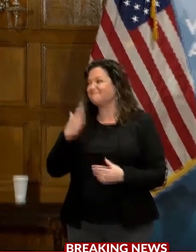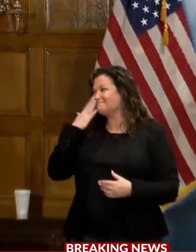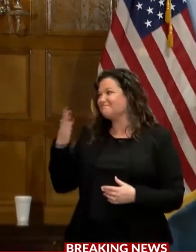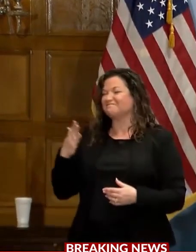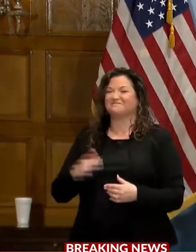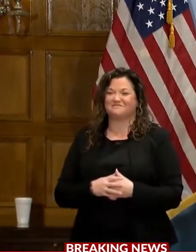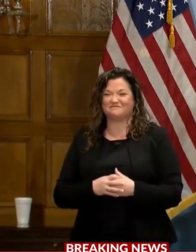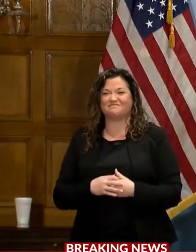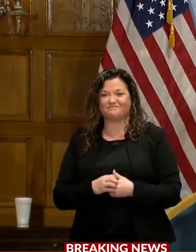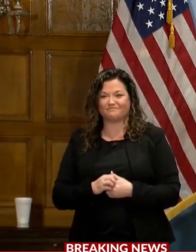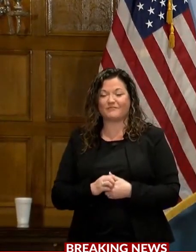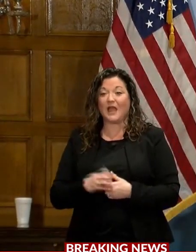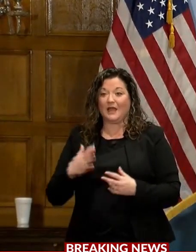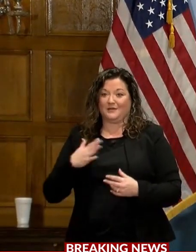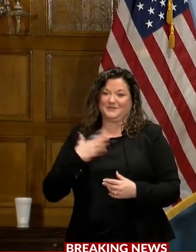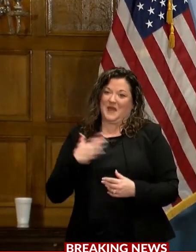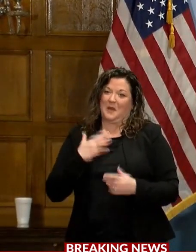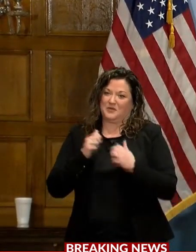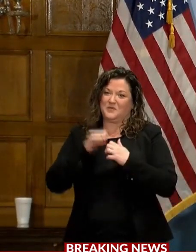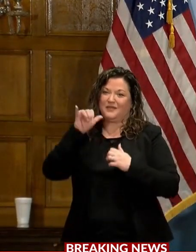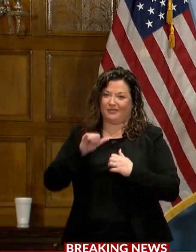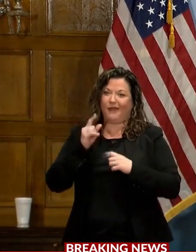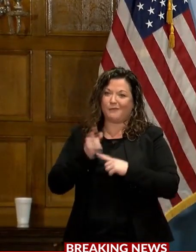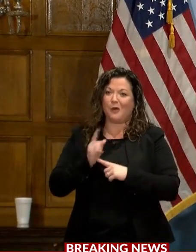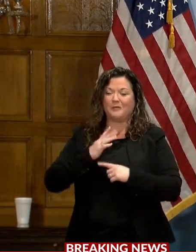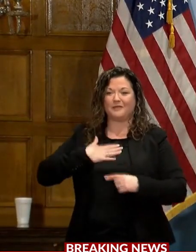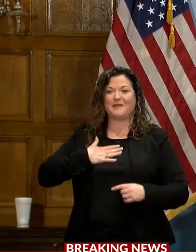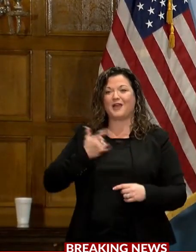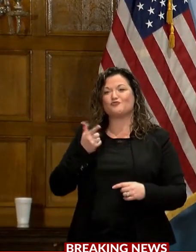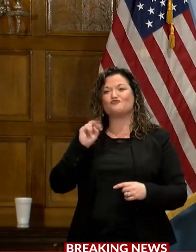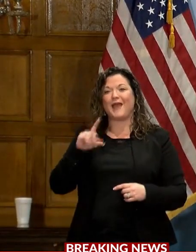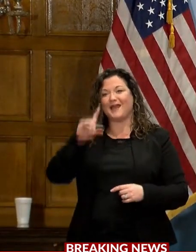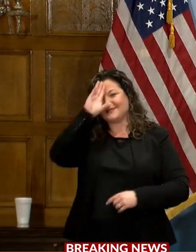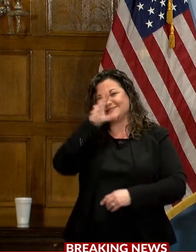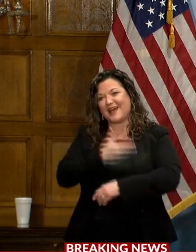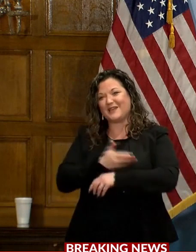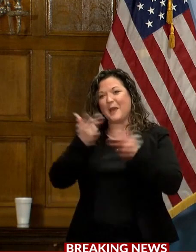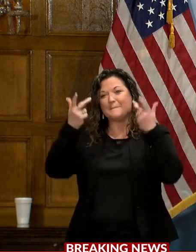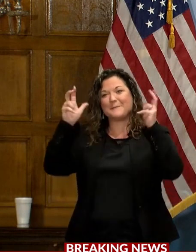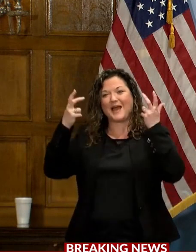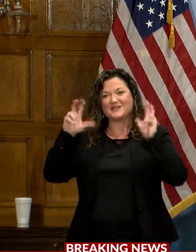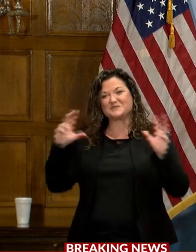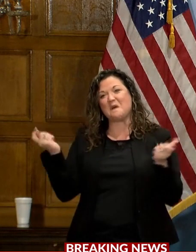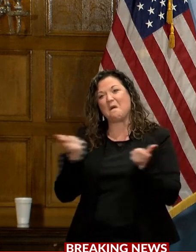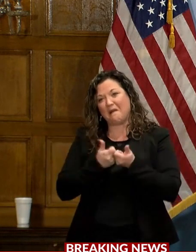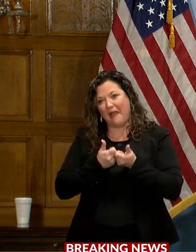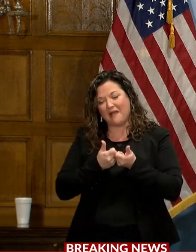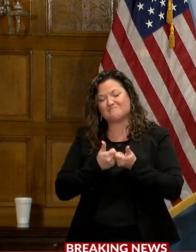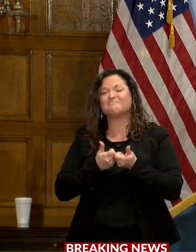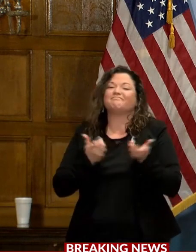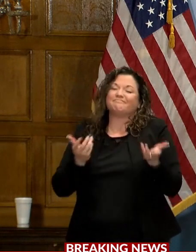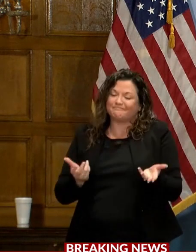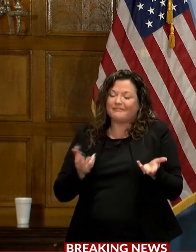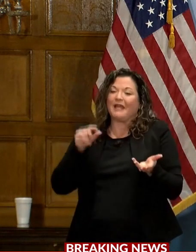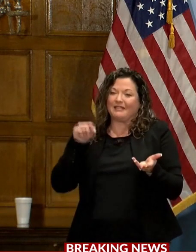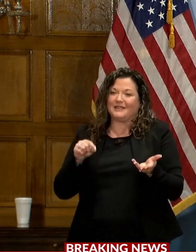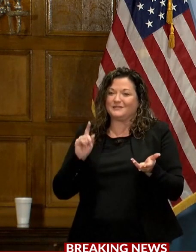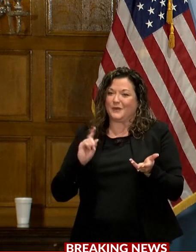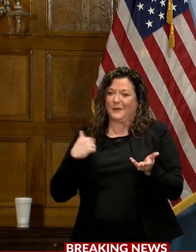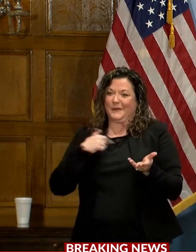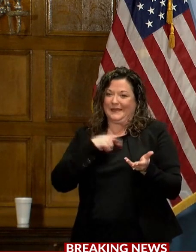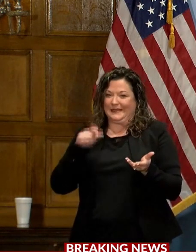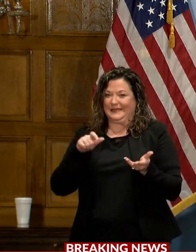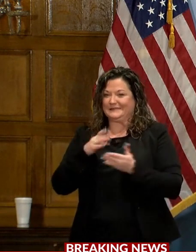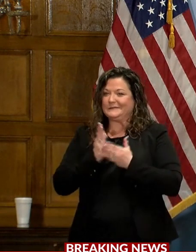very happy with that moment. That was my grandson's basketball game, and this is where we need some grace. We